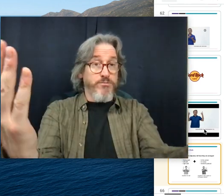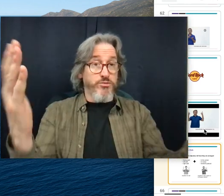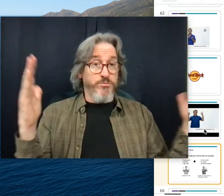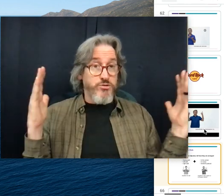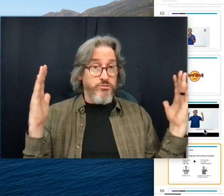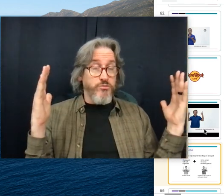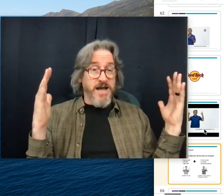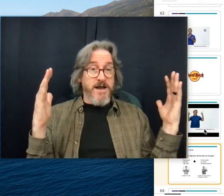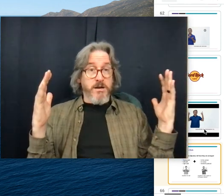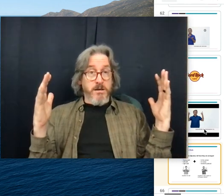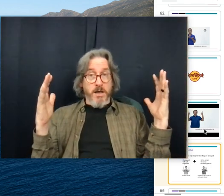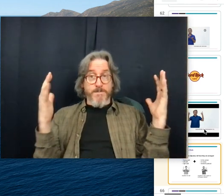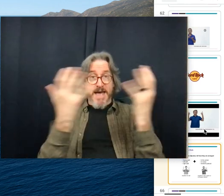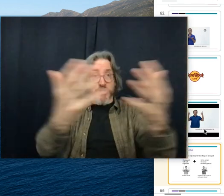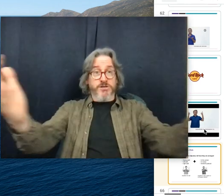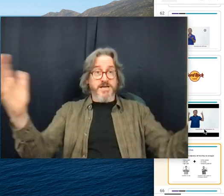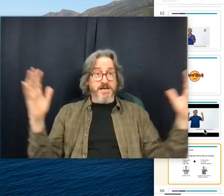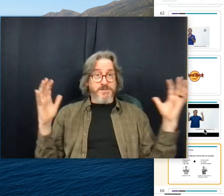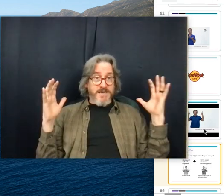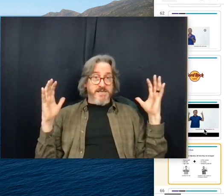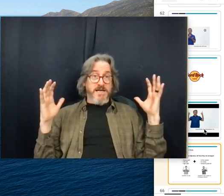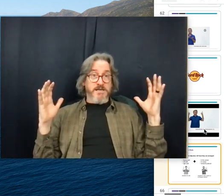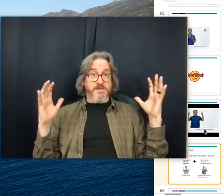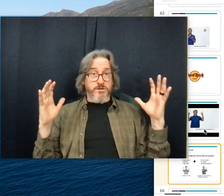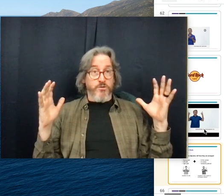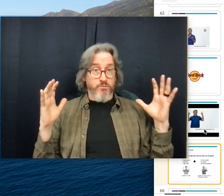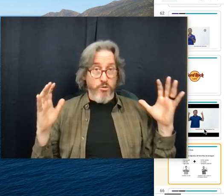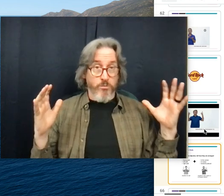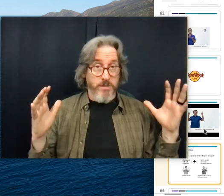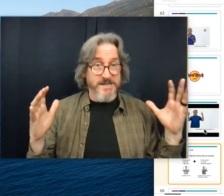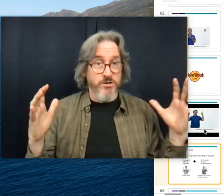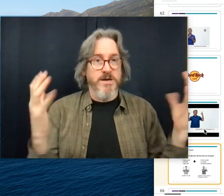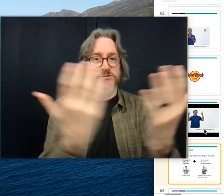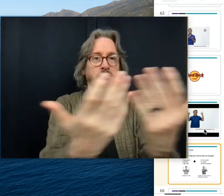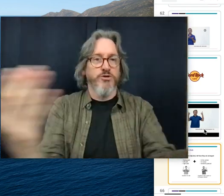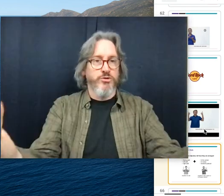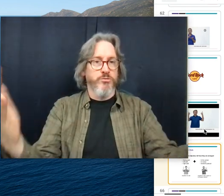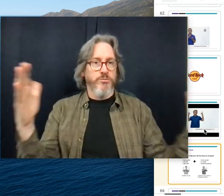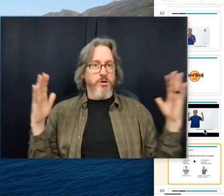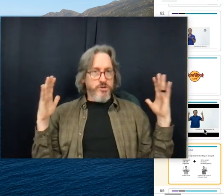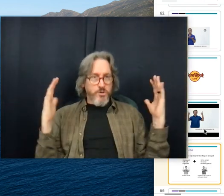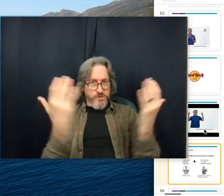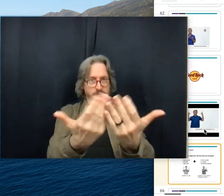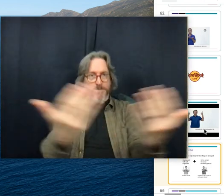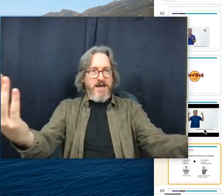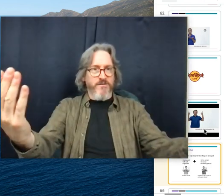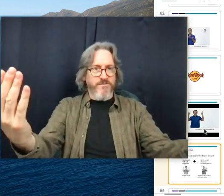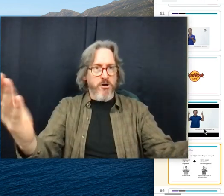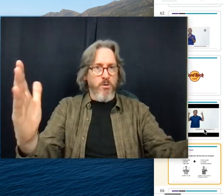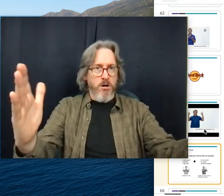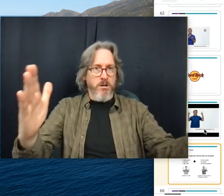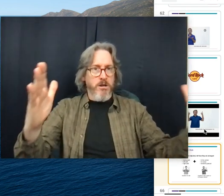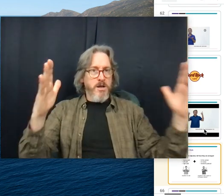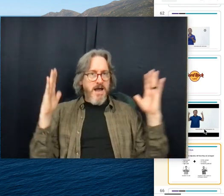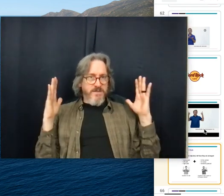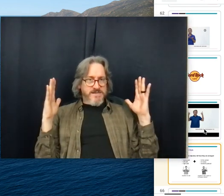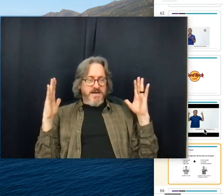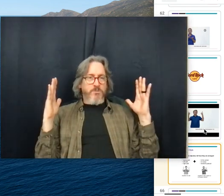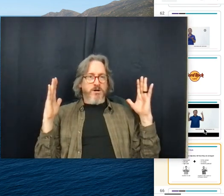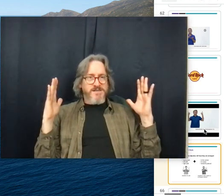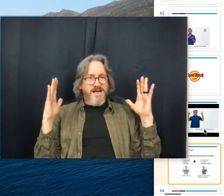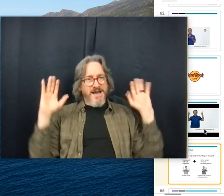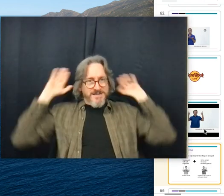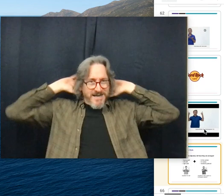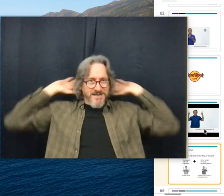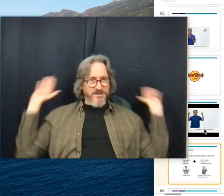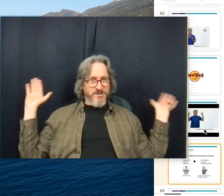again, we got, imagine your signing space is the room, is the restaurant. So there's the far wall and the side